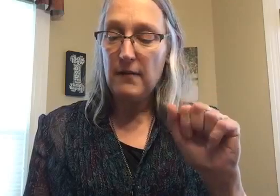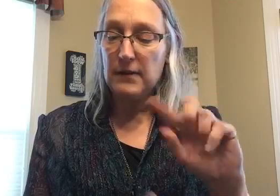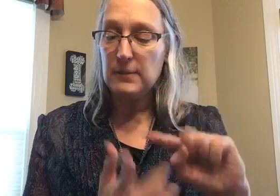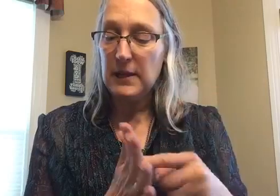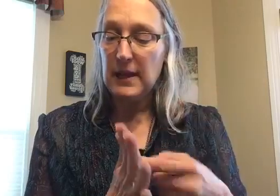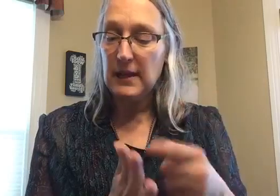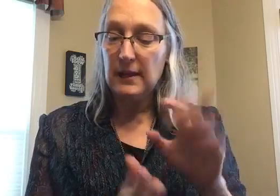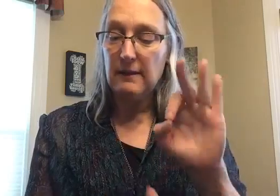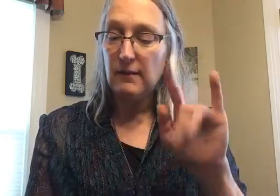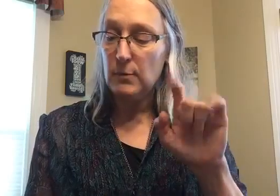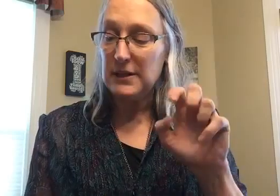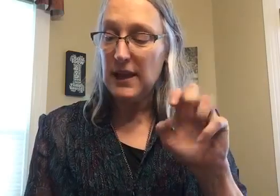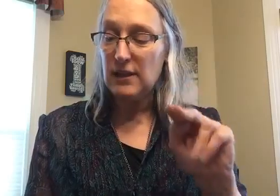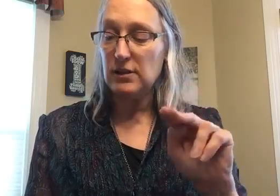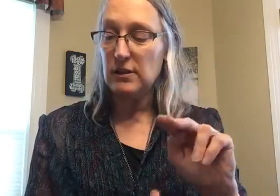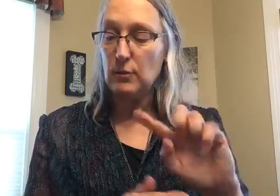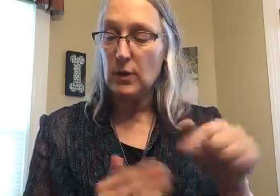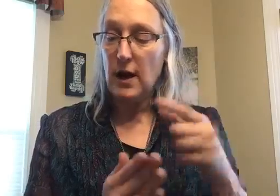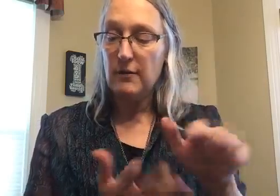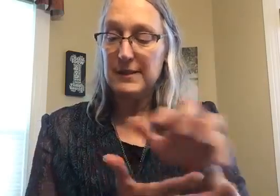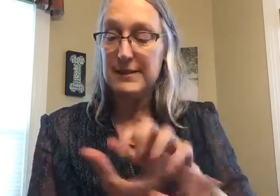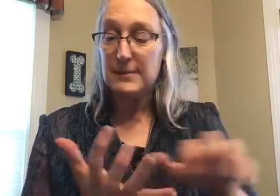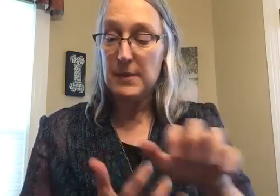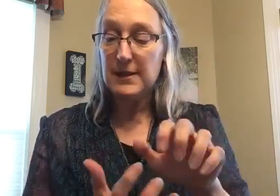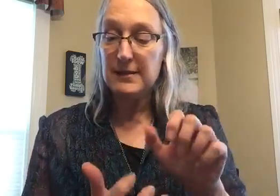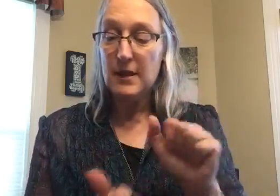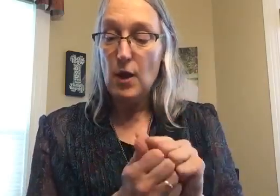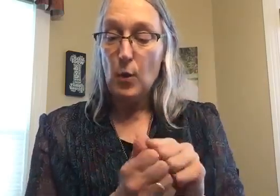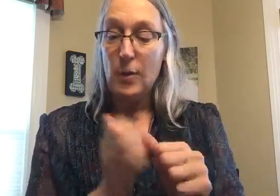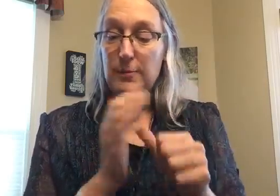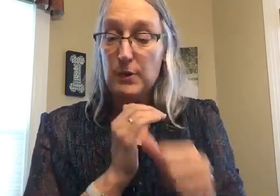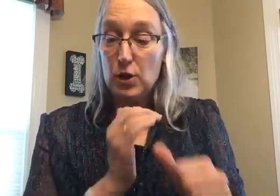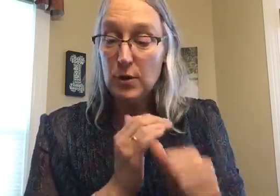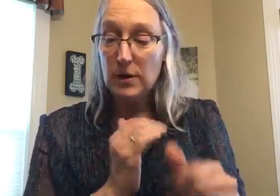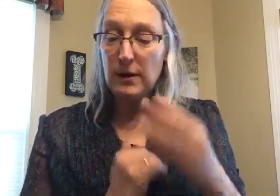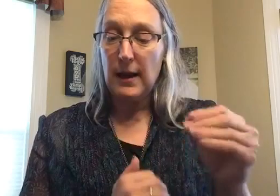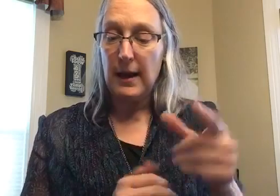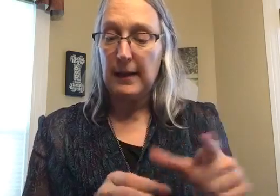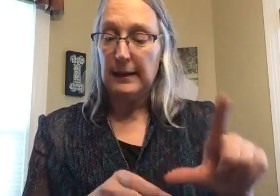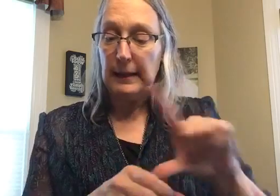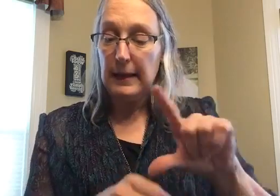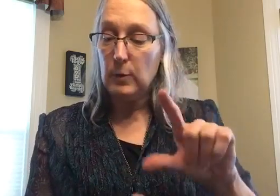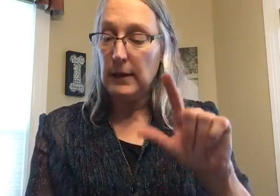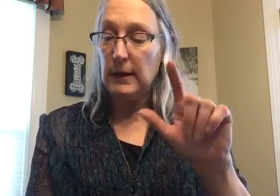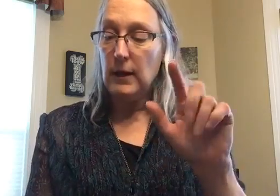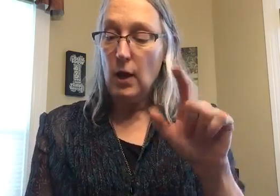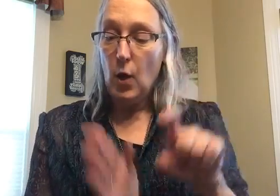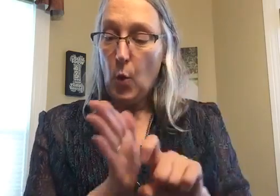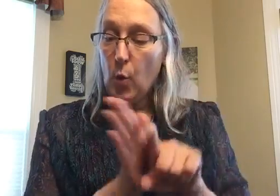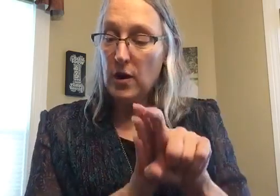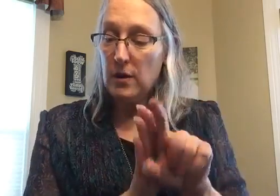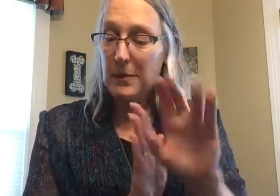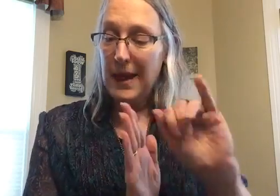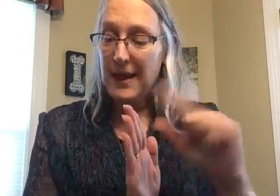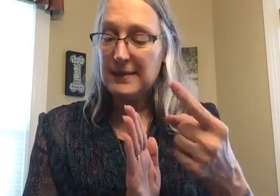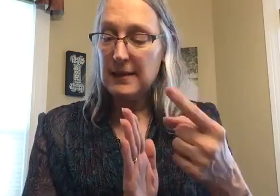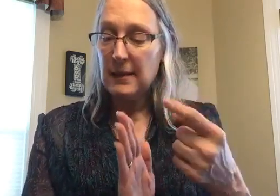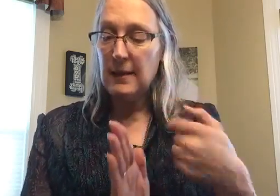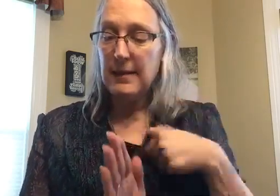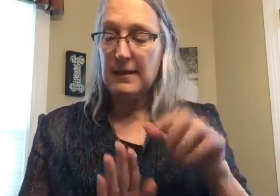to begin fermentation. When all this is mixed with manure and liquid worm casting, then they have